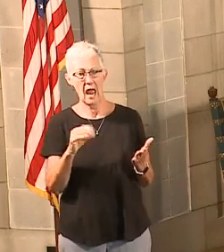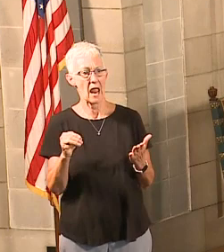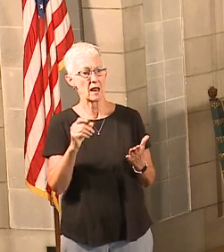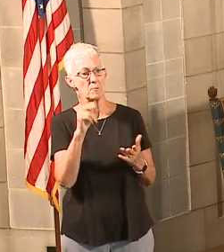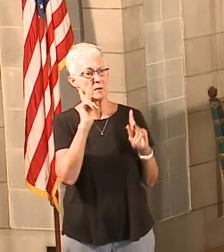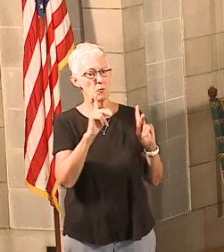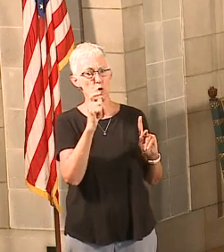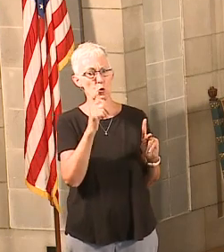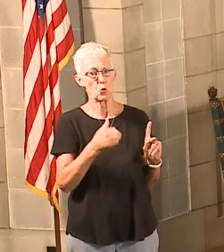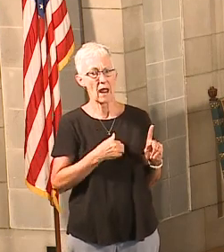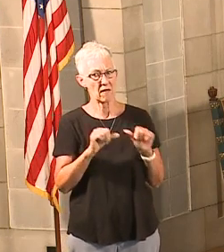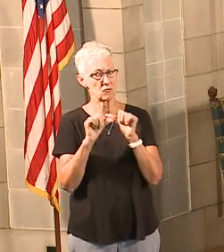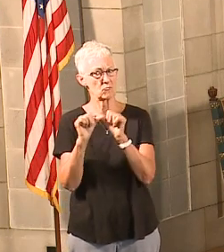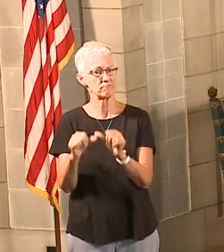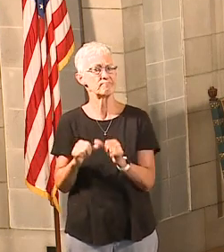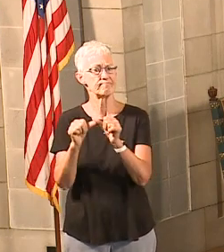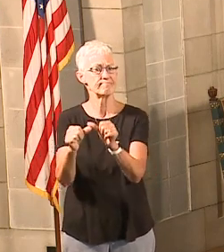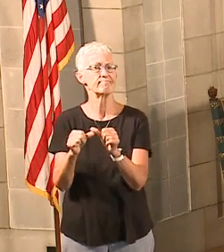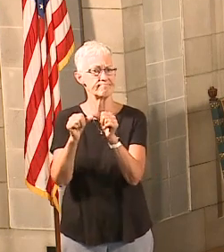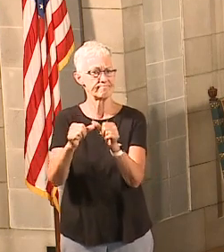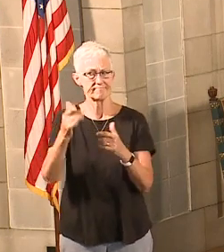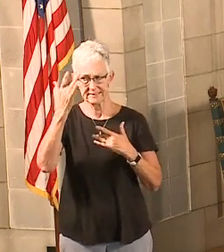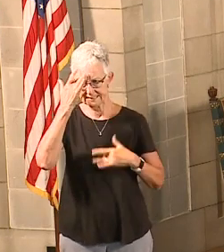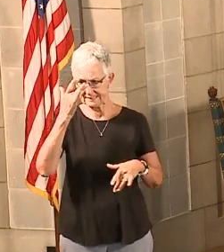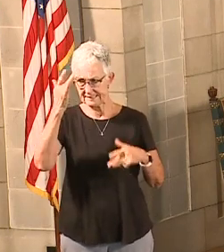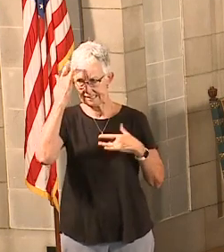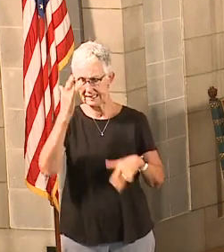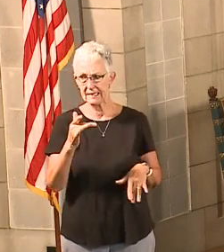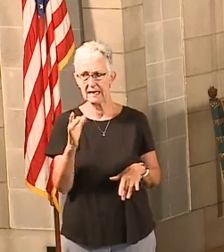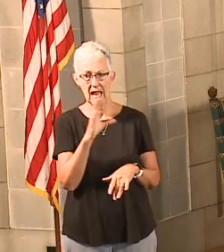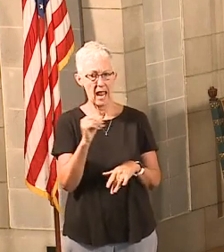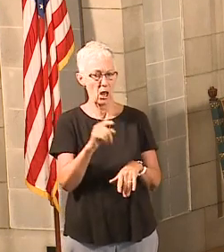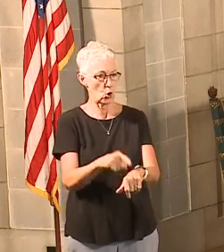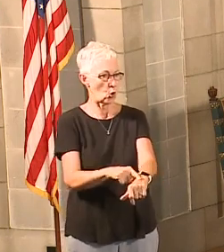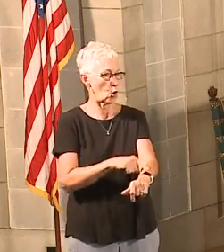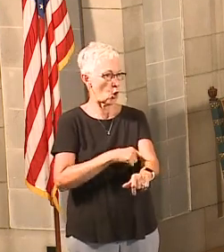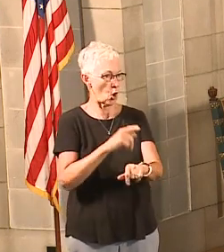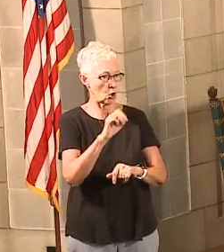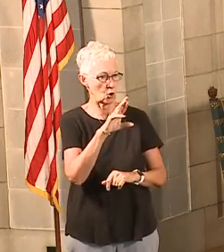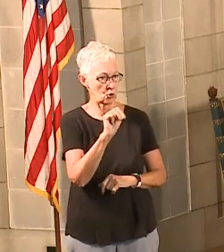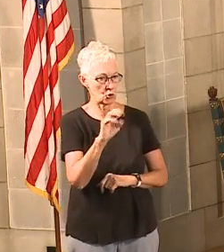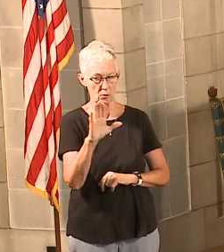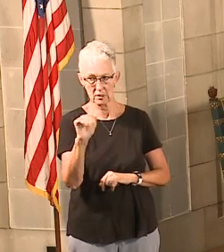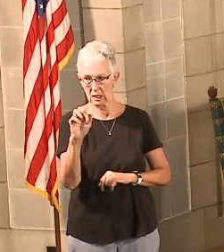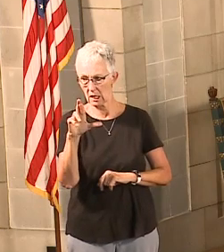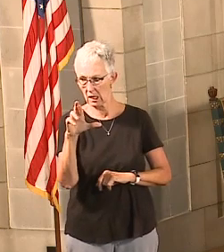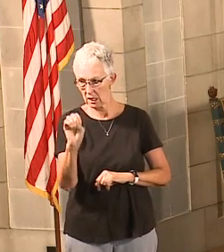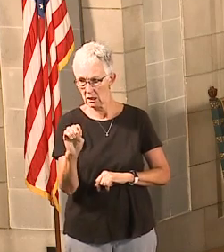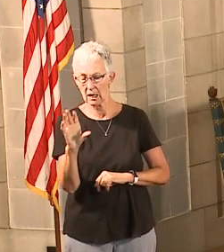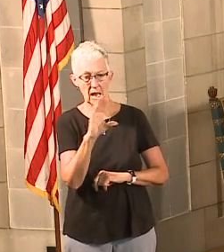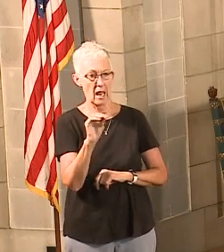management, other things such as long-term care, non-emergency medical transportation, and